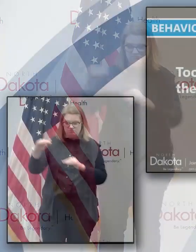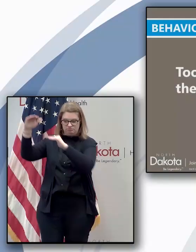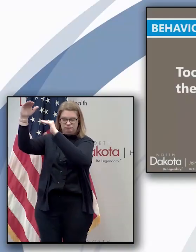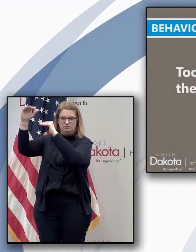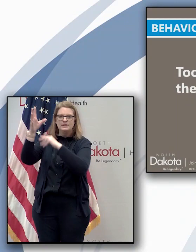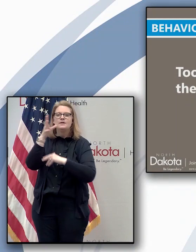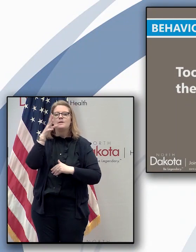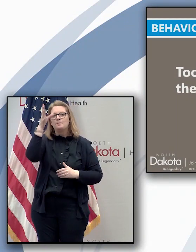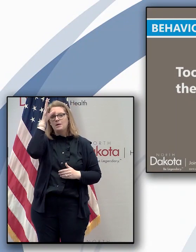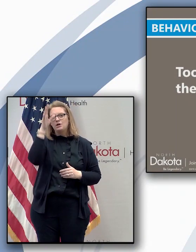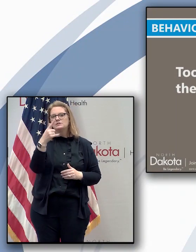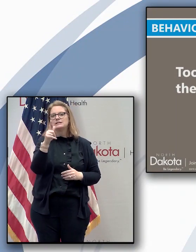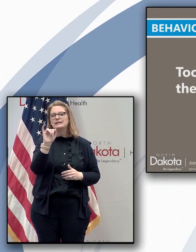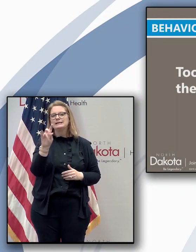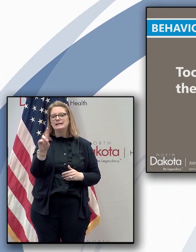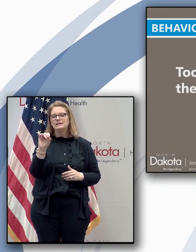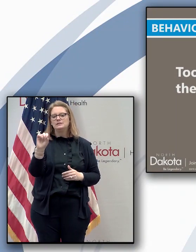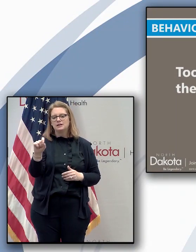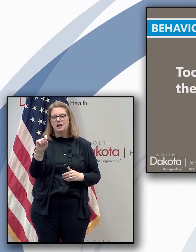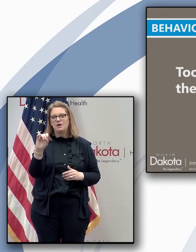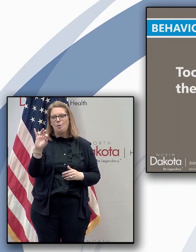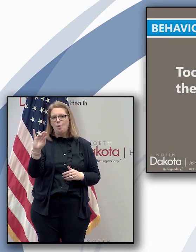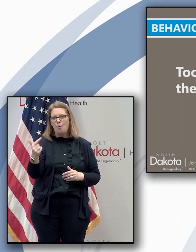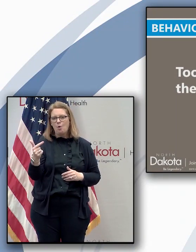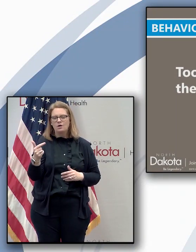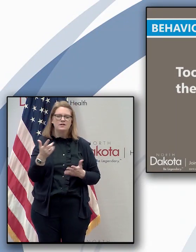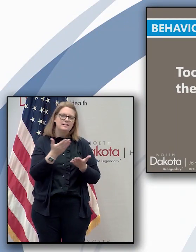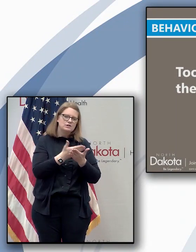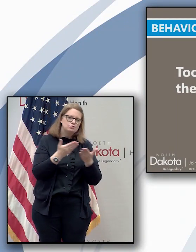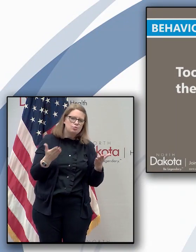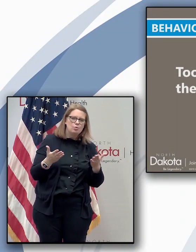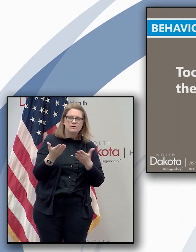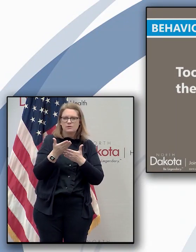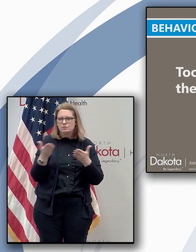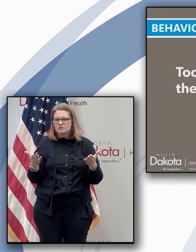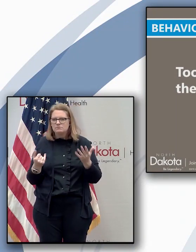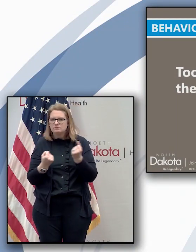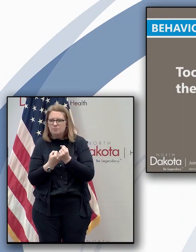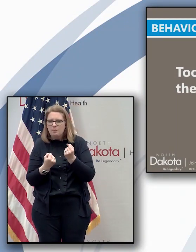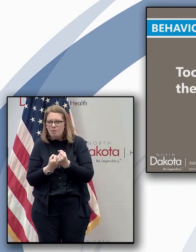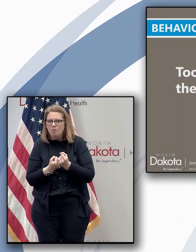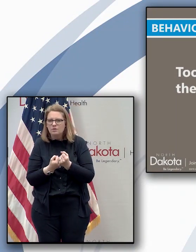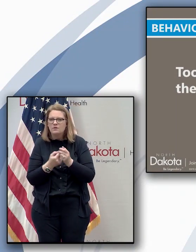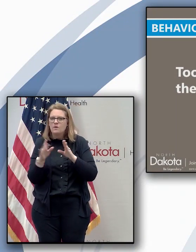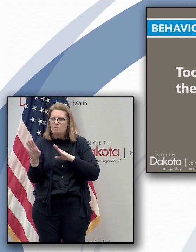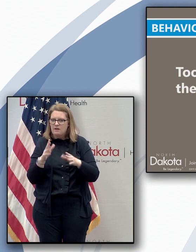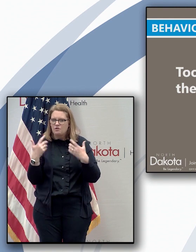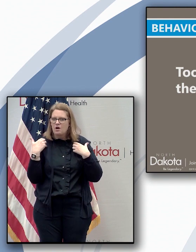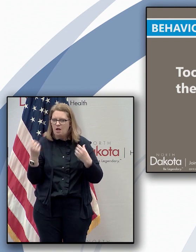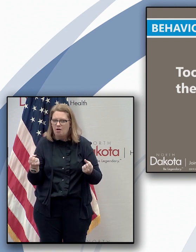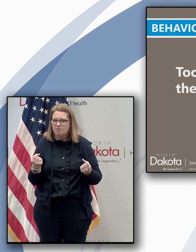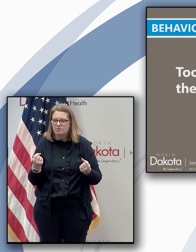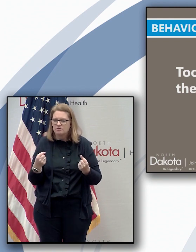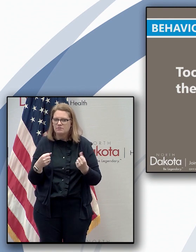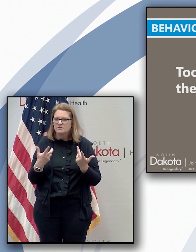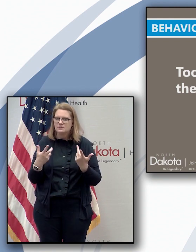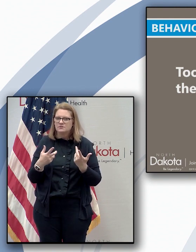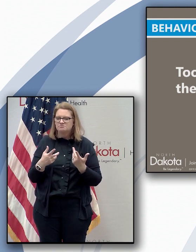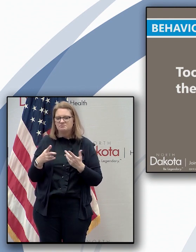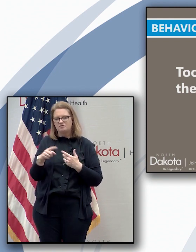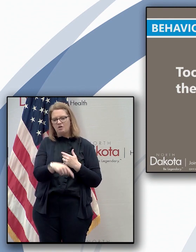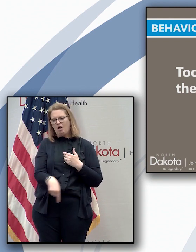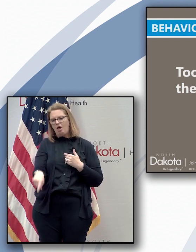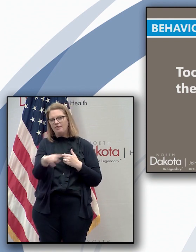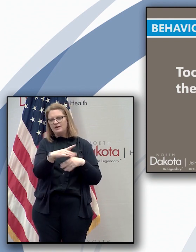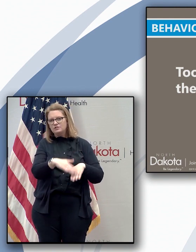parentslead.org. Parents Lead provides parents and caregivers with tools and resources to support them in promoting the behavioral health and well-being of their children.